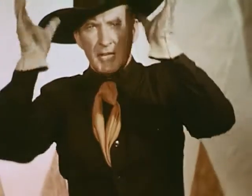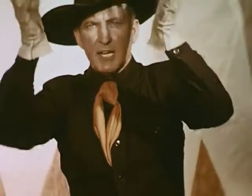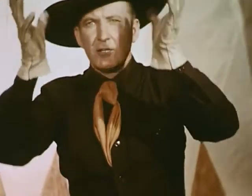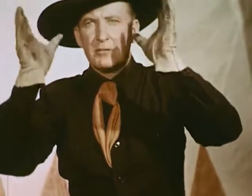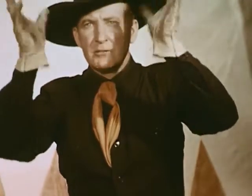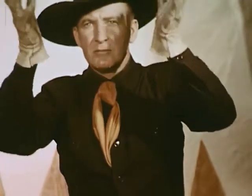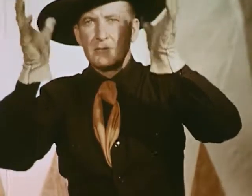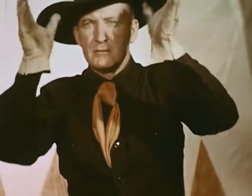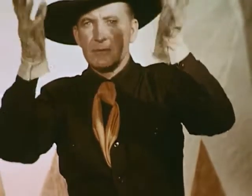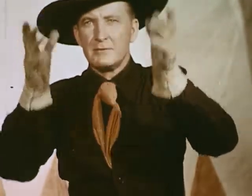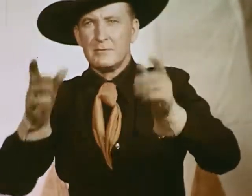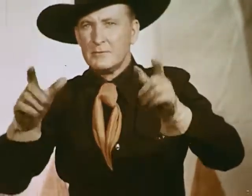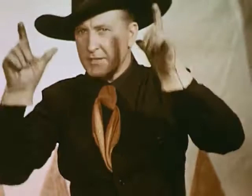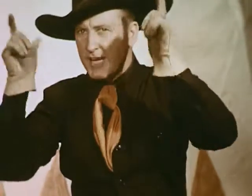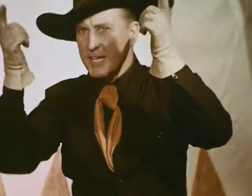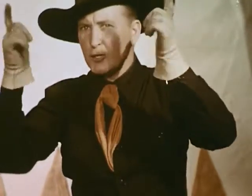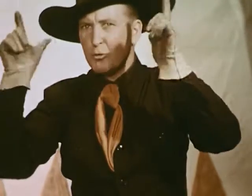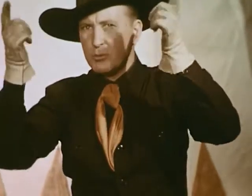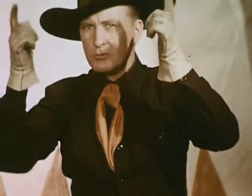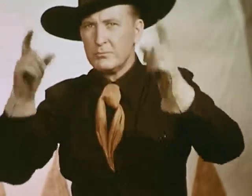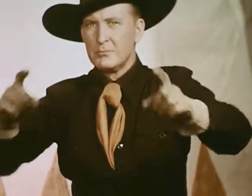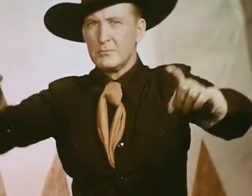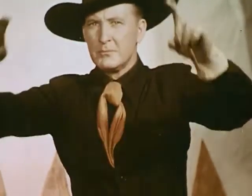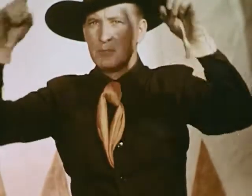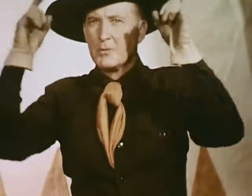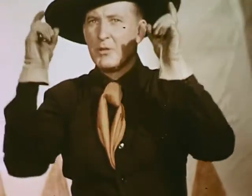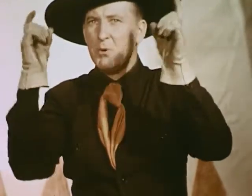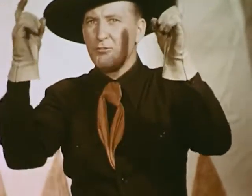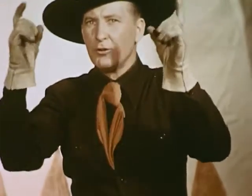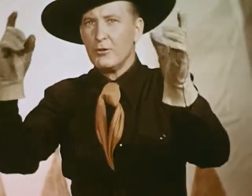The elk, and the antelope, and the buffalo,